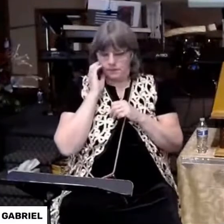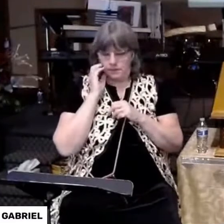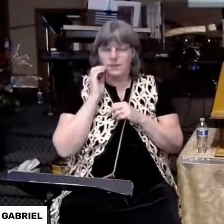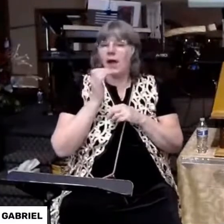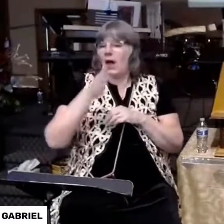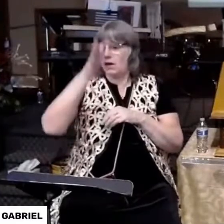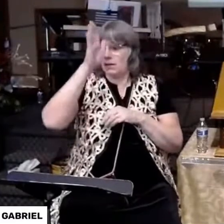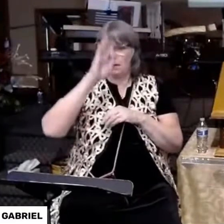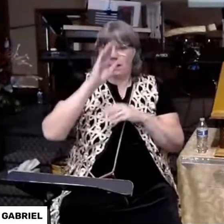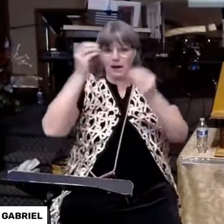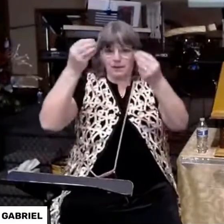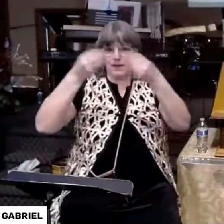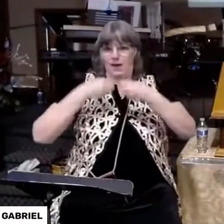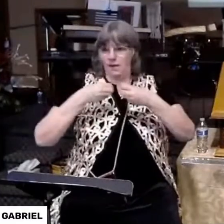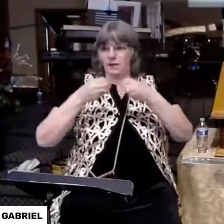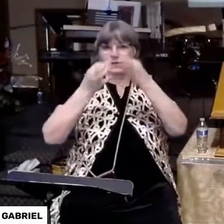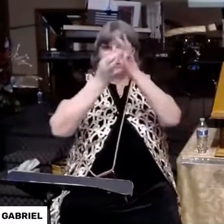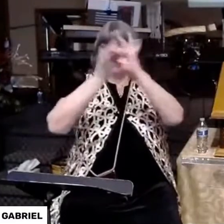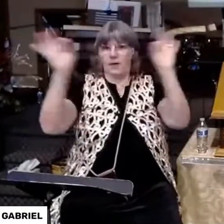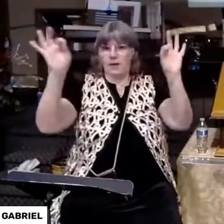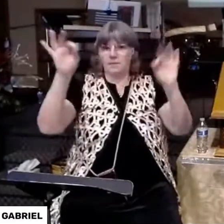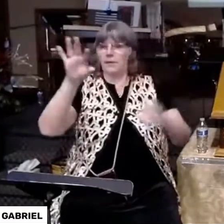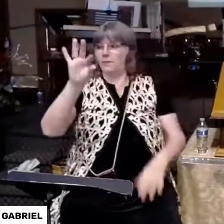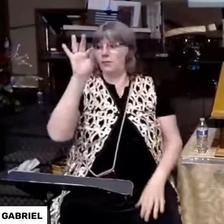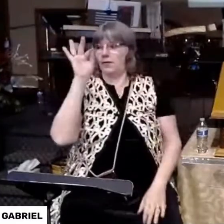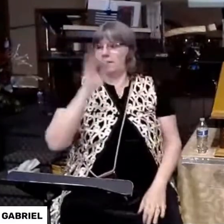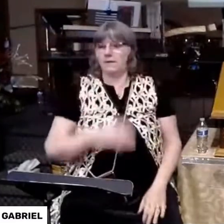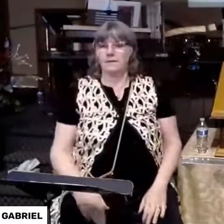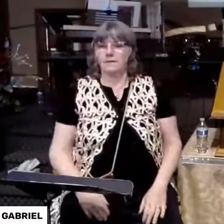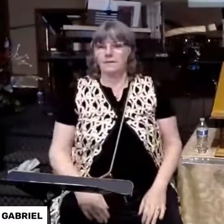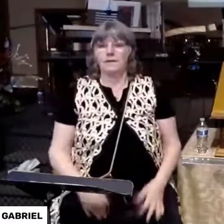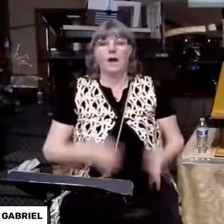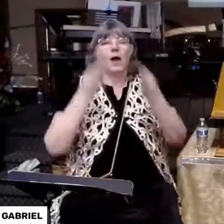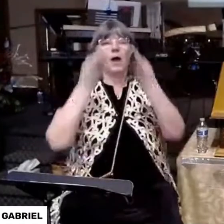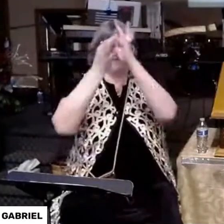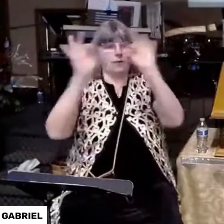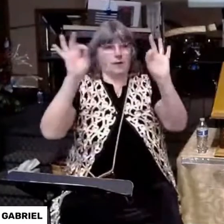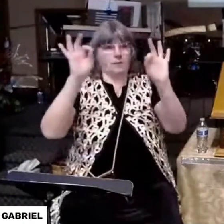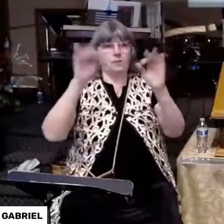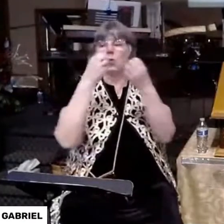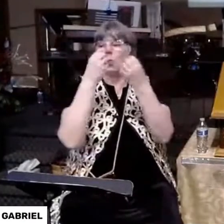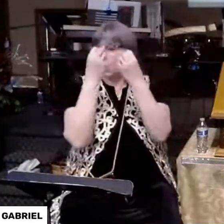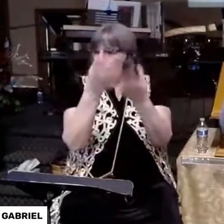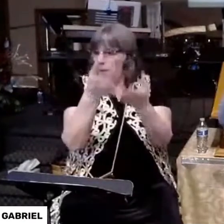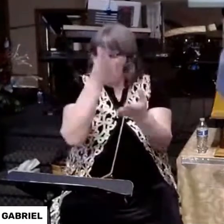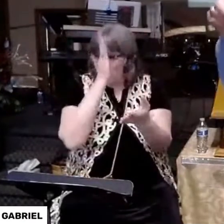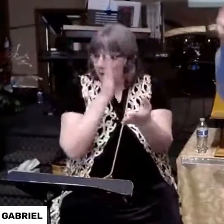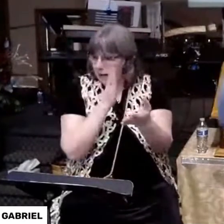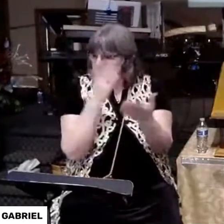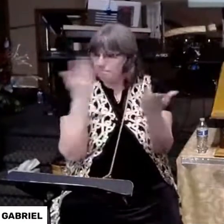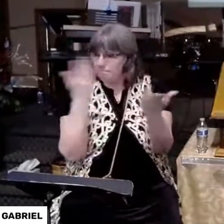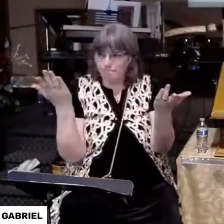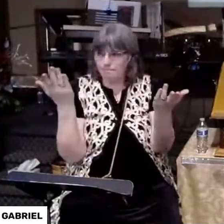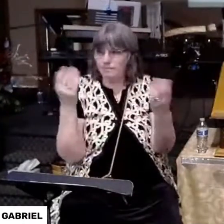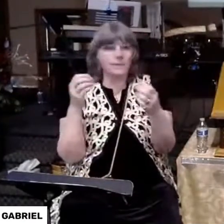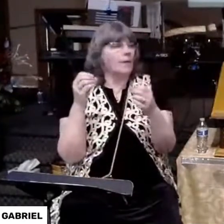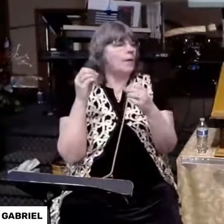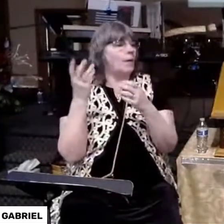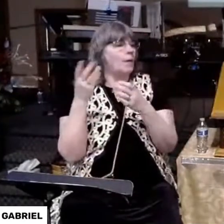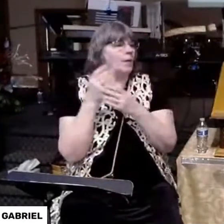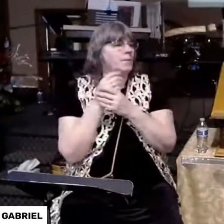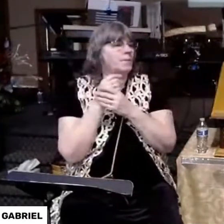freedom of choice and the freedom to obey God instead of man being either others or